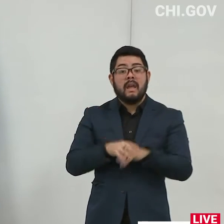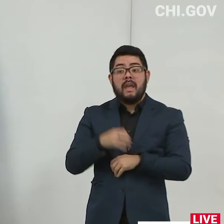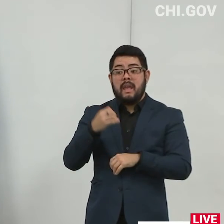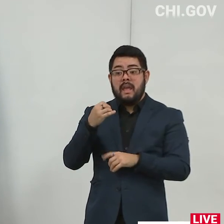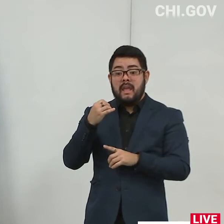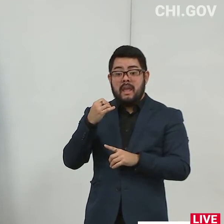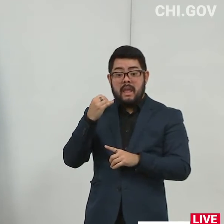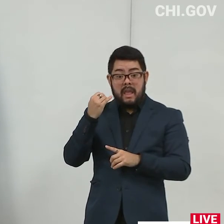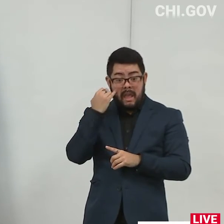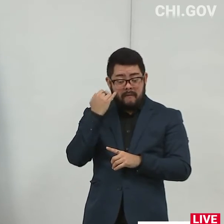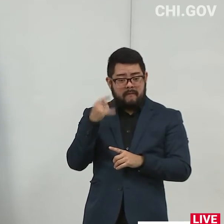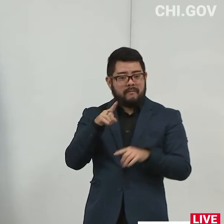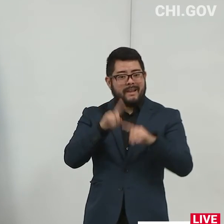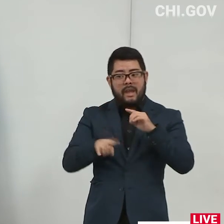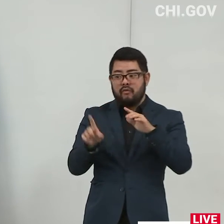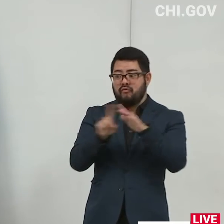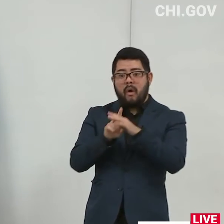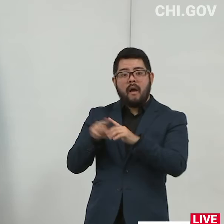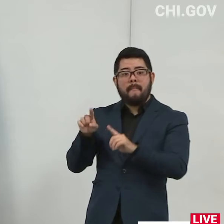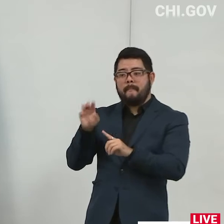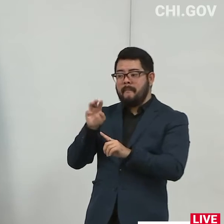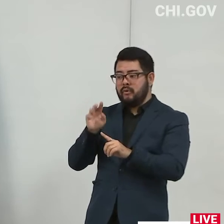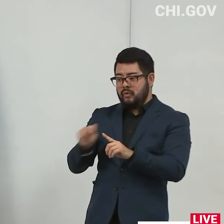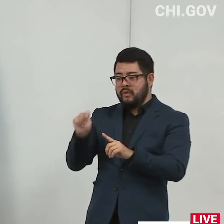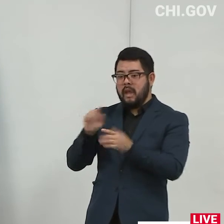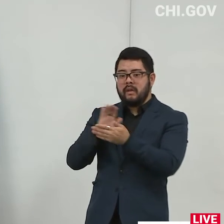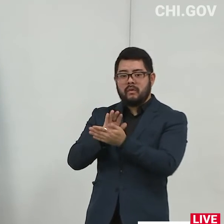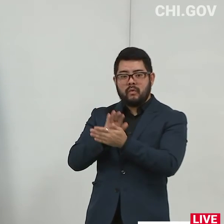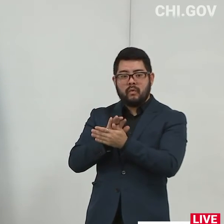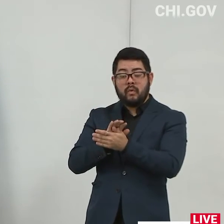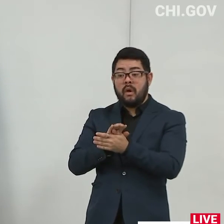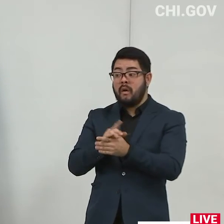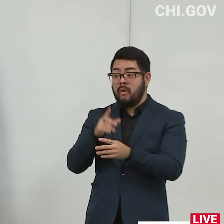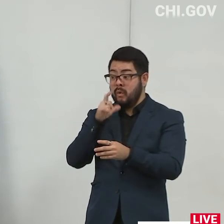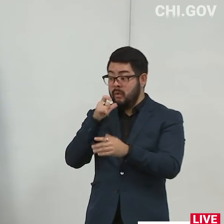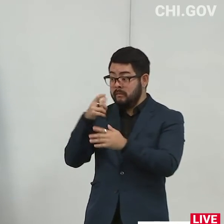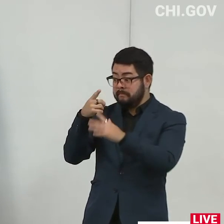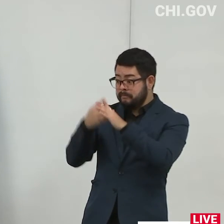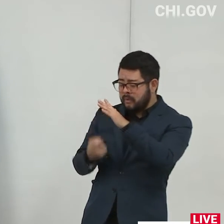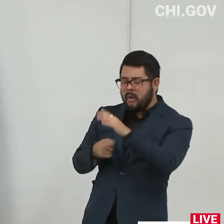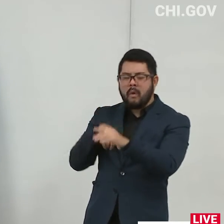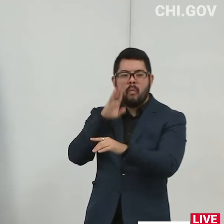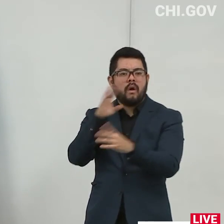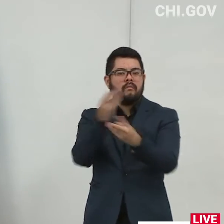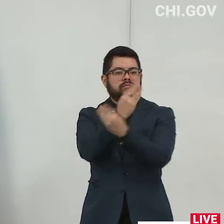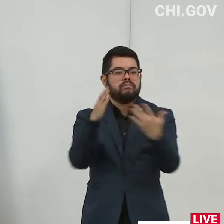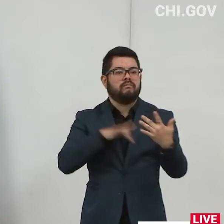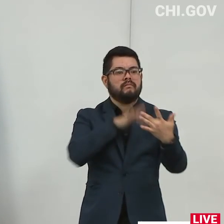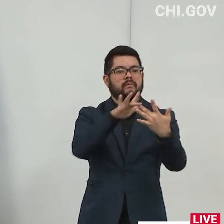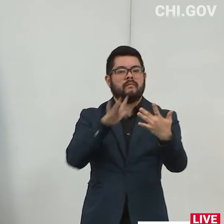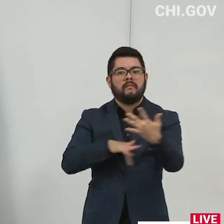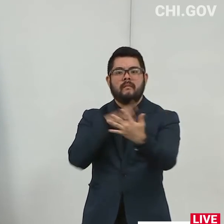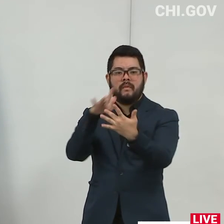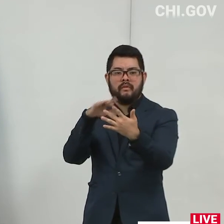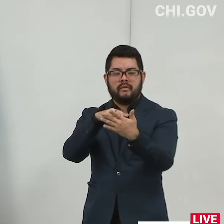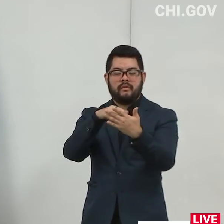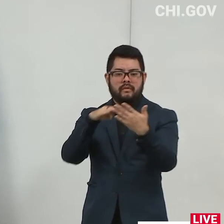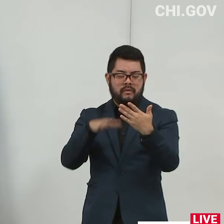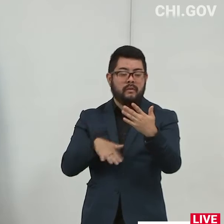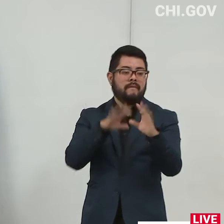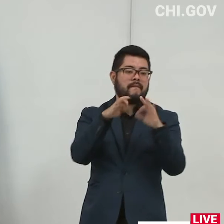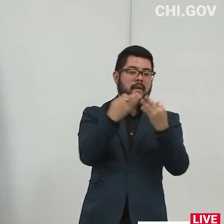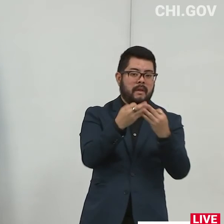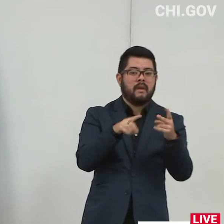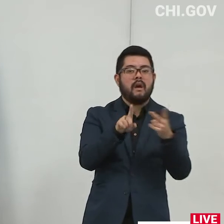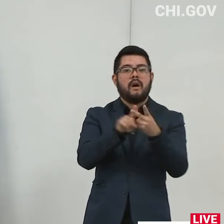marked as not arriving. We will call those families, but then we will also activate student engagement teams at the school who will be